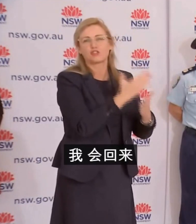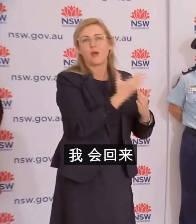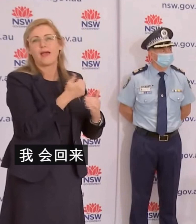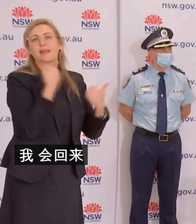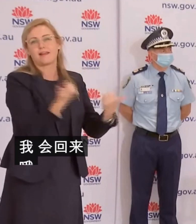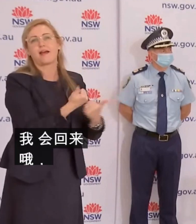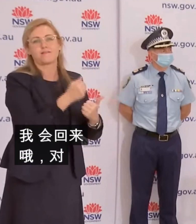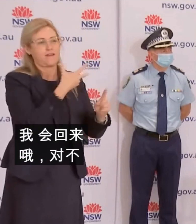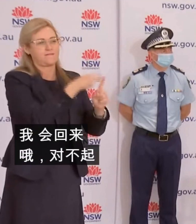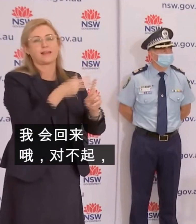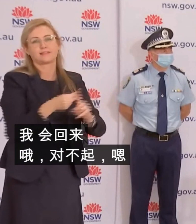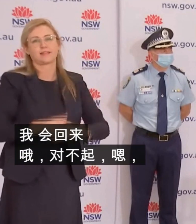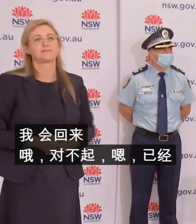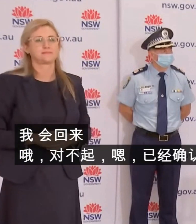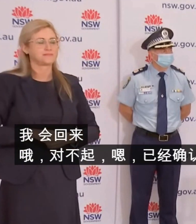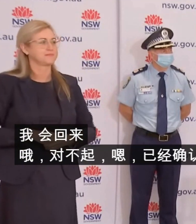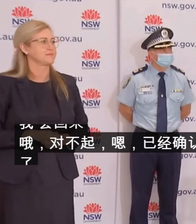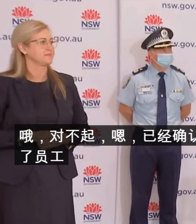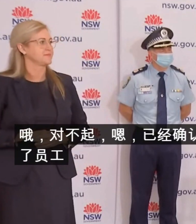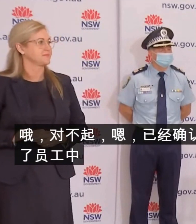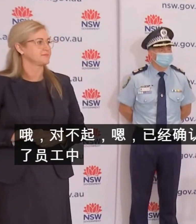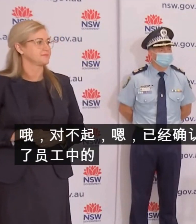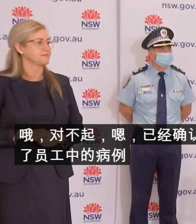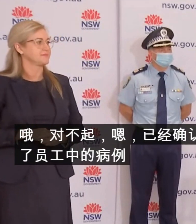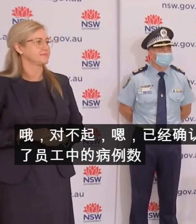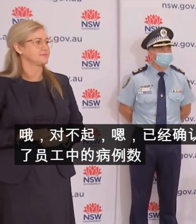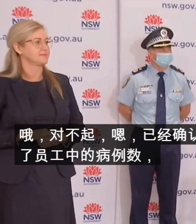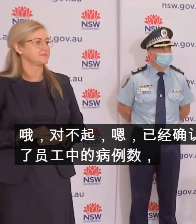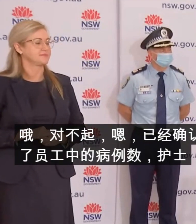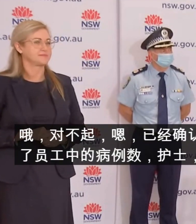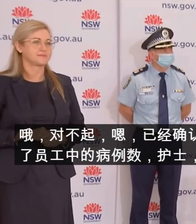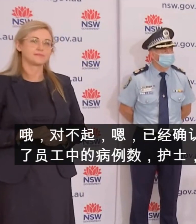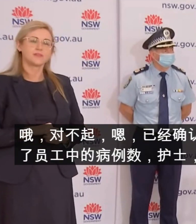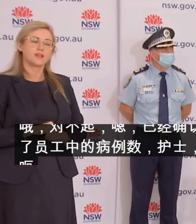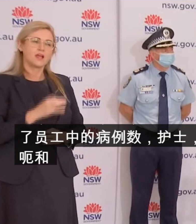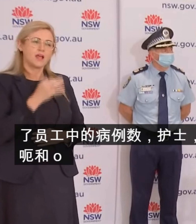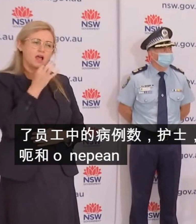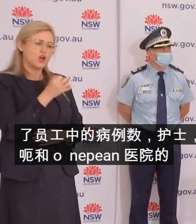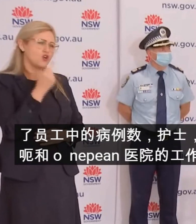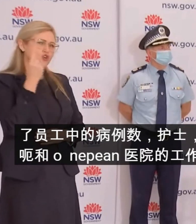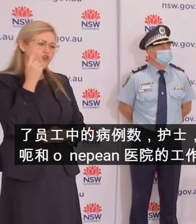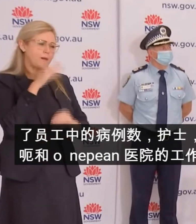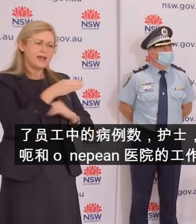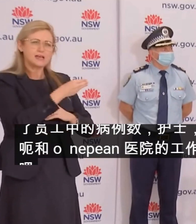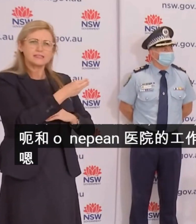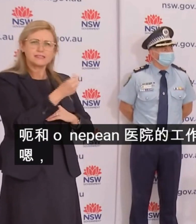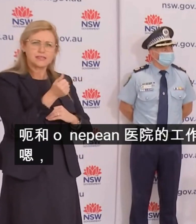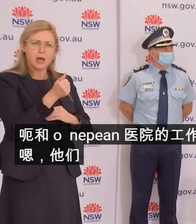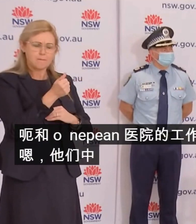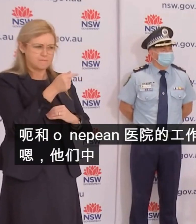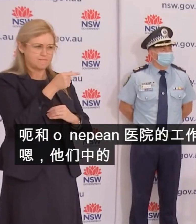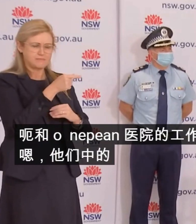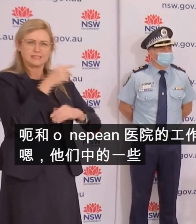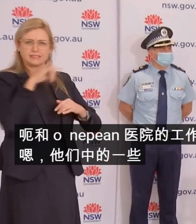I'll come back. Sorry. Yeah. There's been confirmed number of cases within staff, nurses and other staff at the Nepean